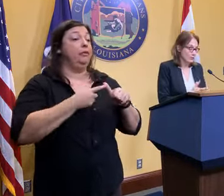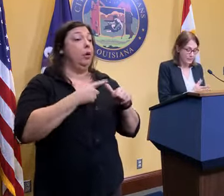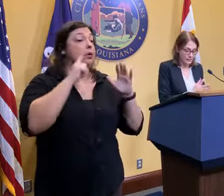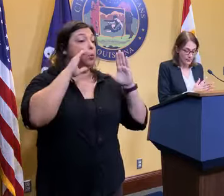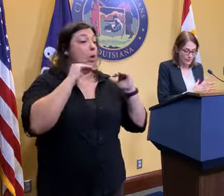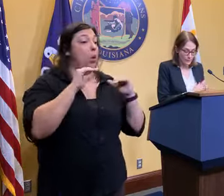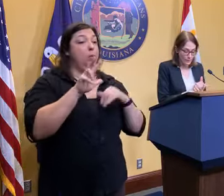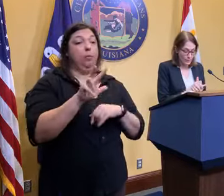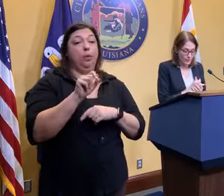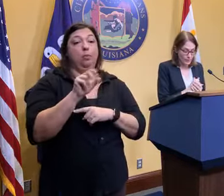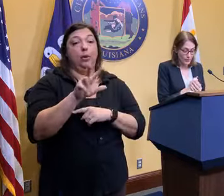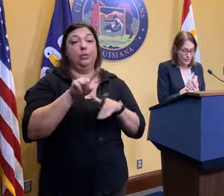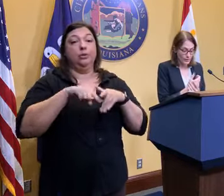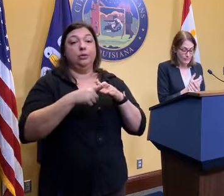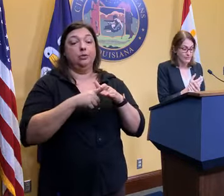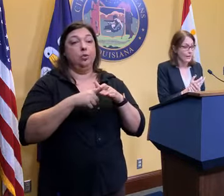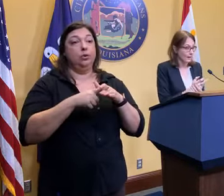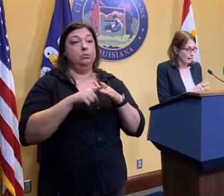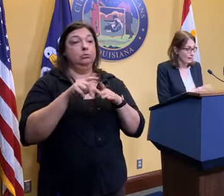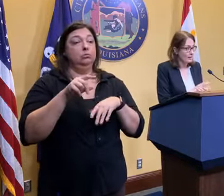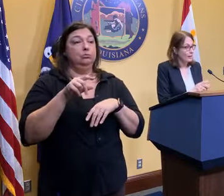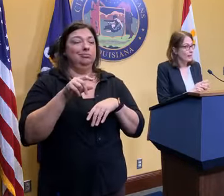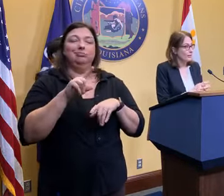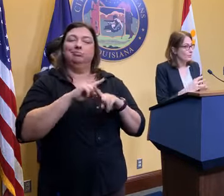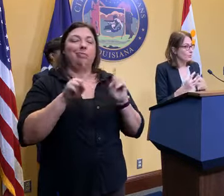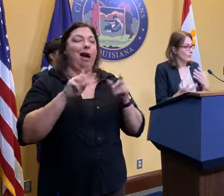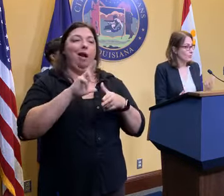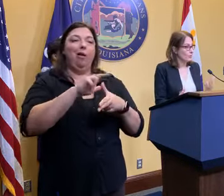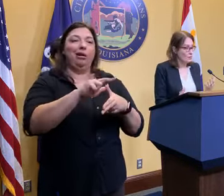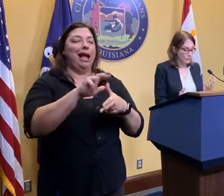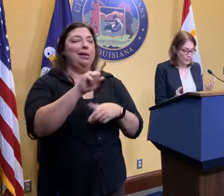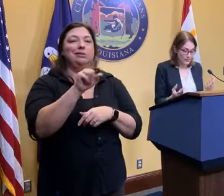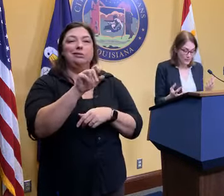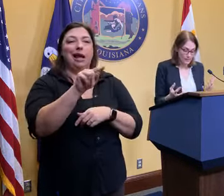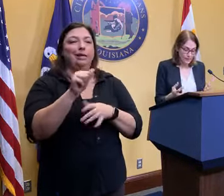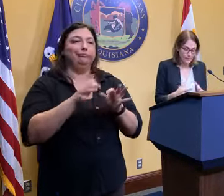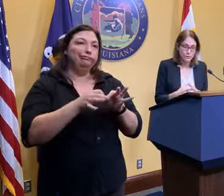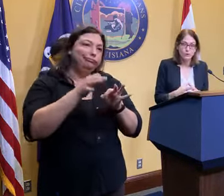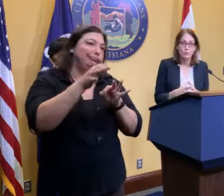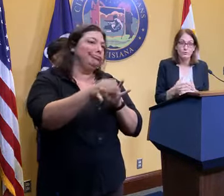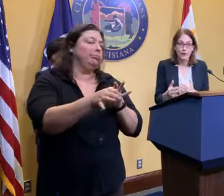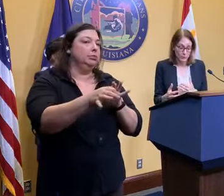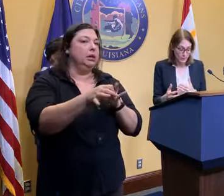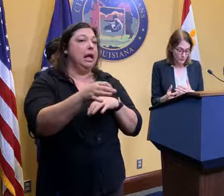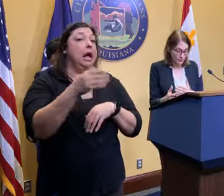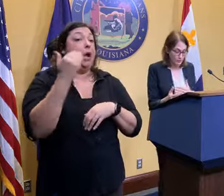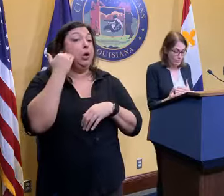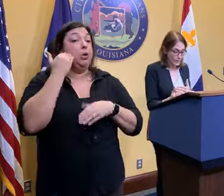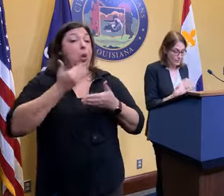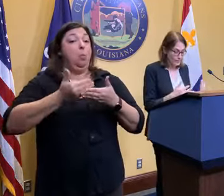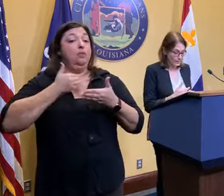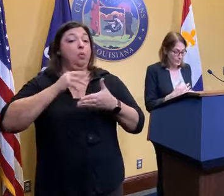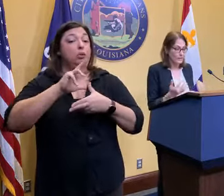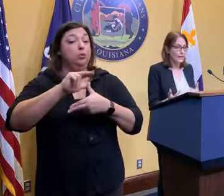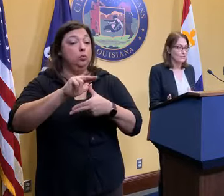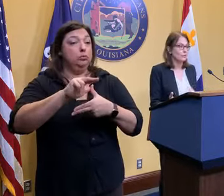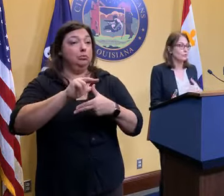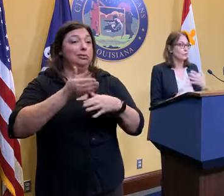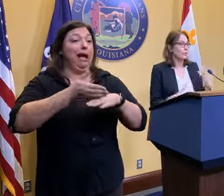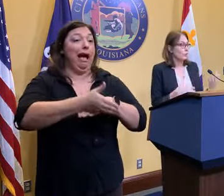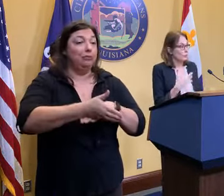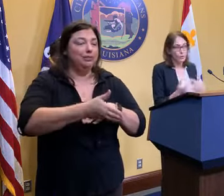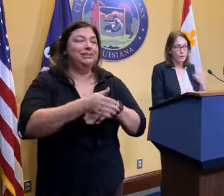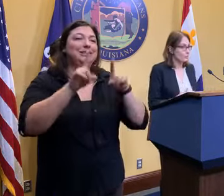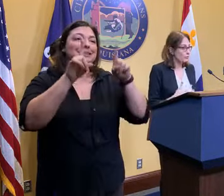3.3 deadline would be due to Hurricane Zeta. As you know, in the days leading up to and following the storm, our testing was